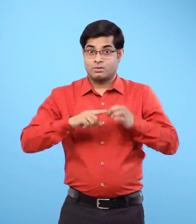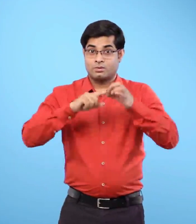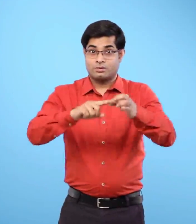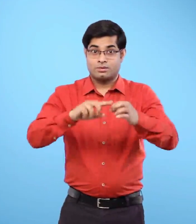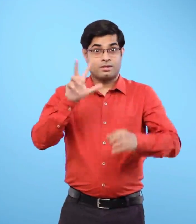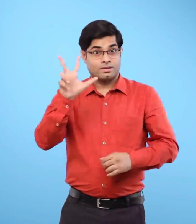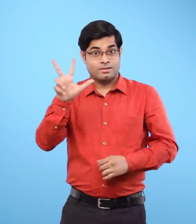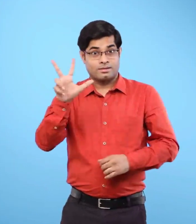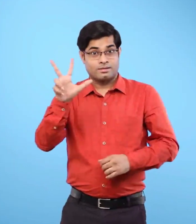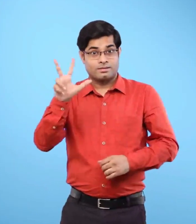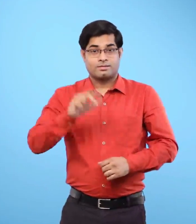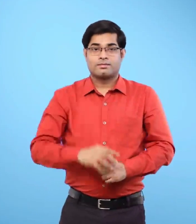Question 8.